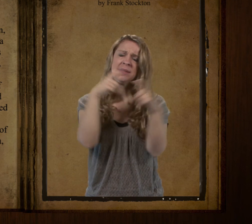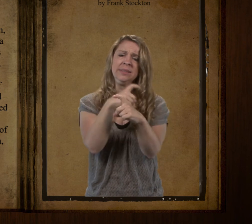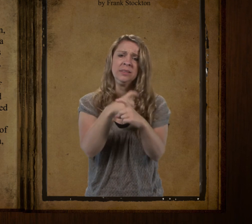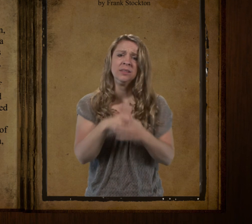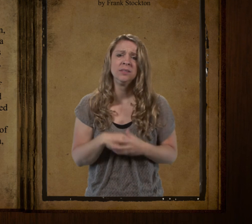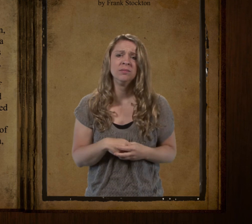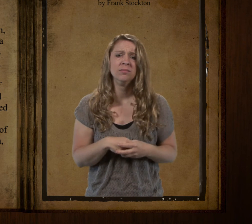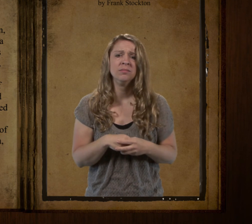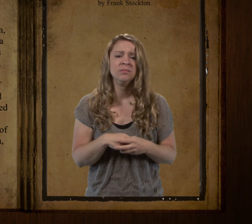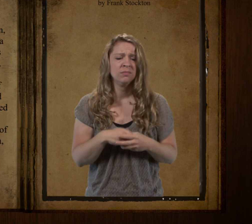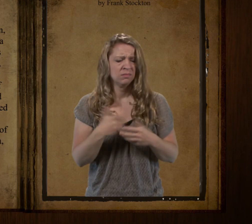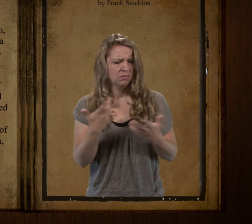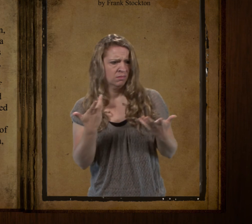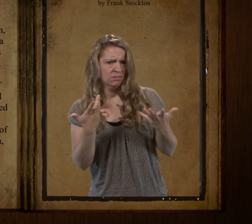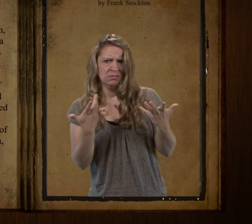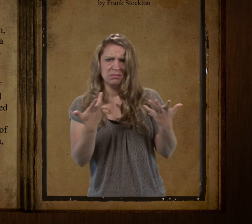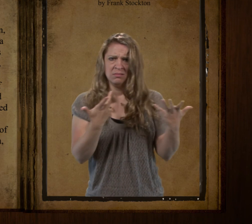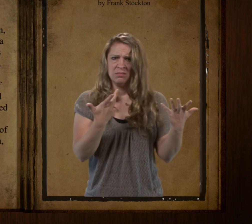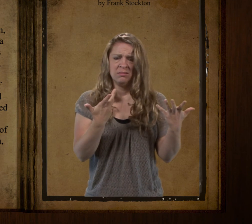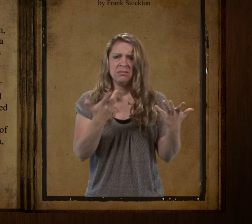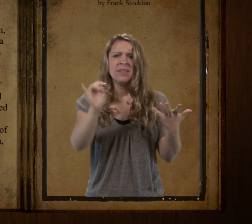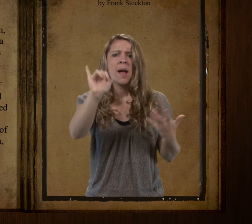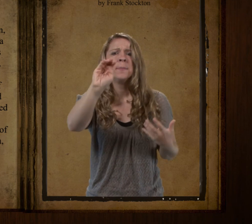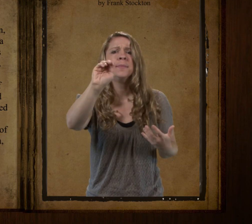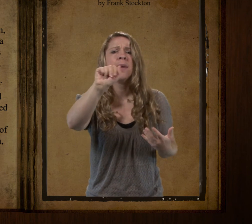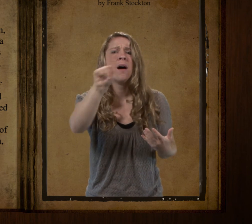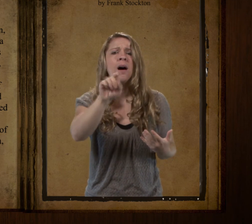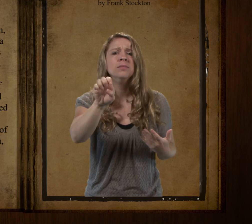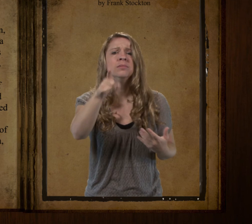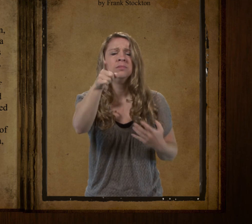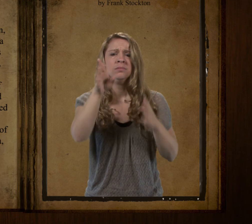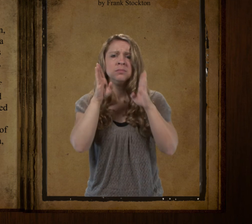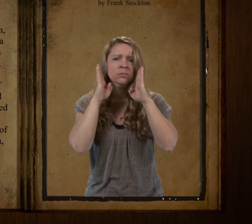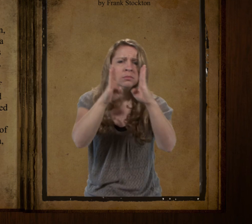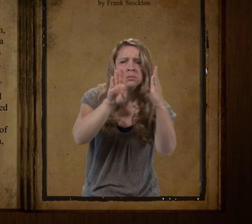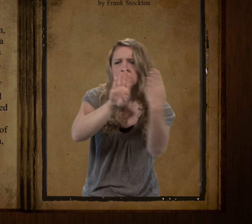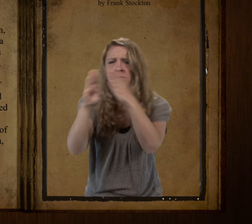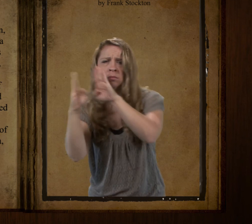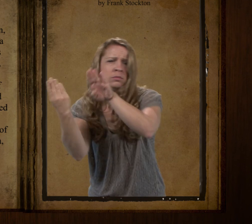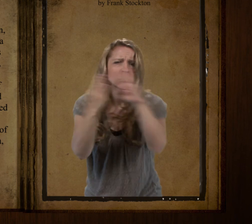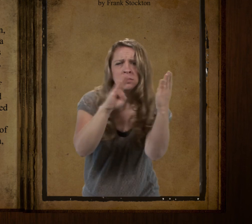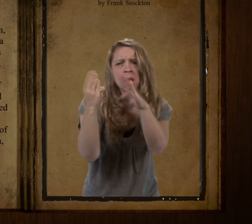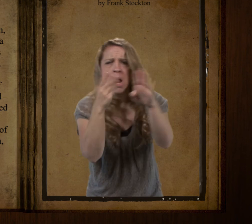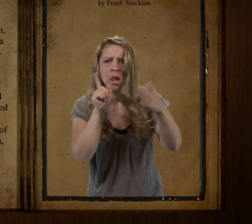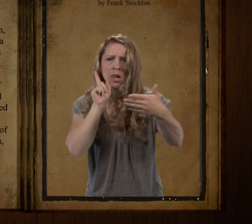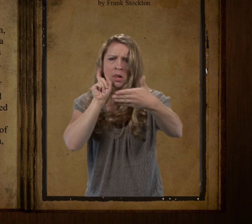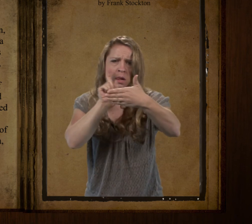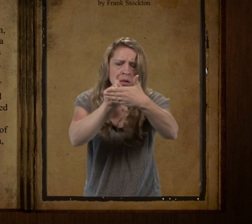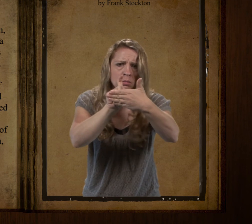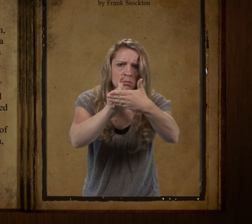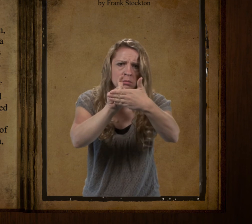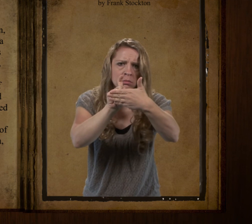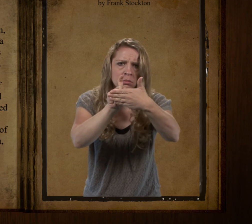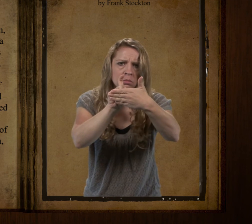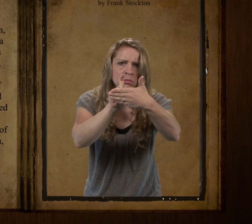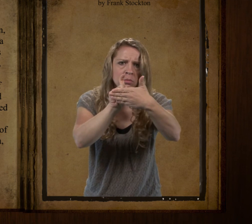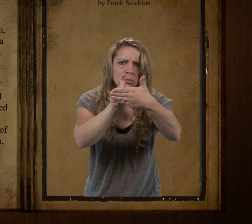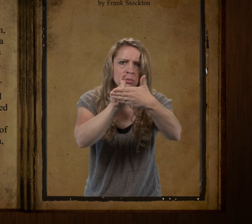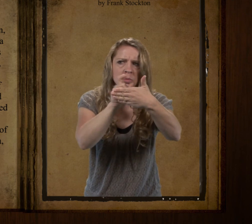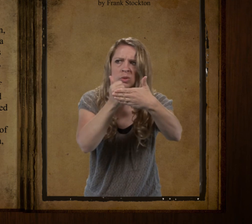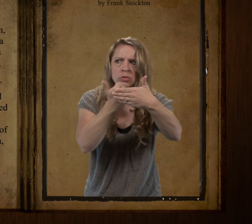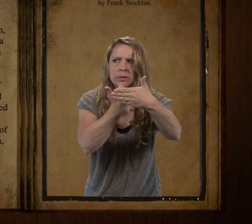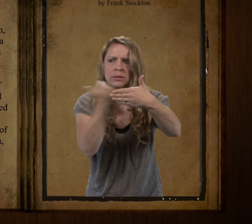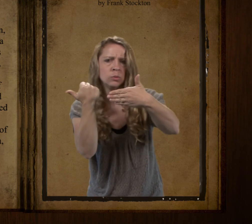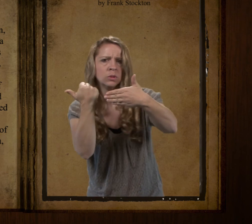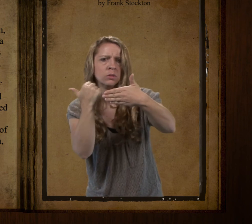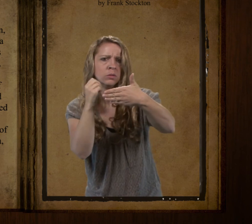which leads us through devious mazes of passion, out of which it is difficult to find our way.